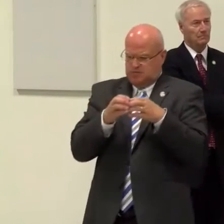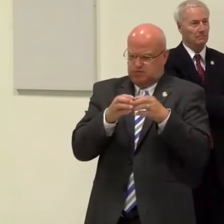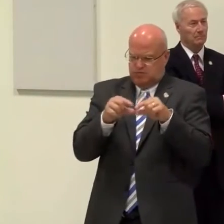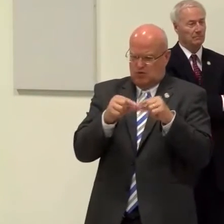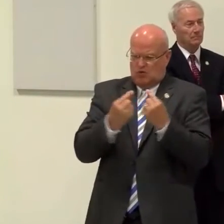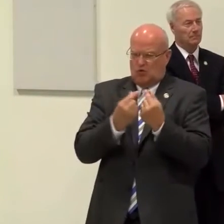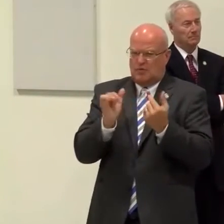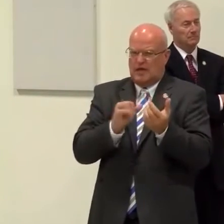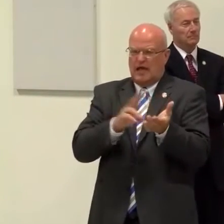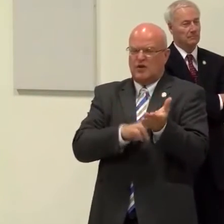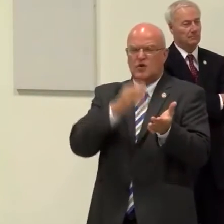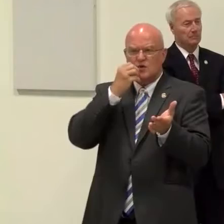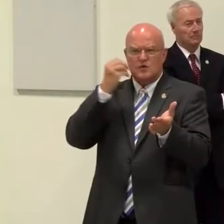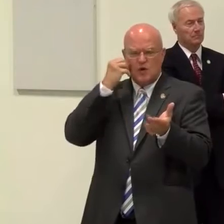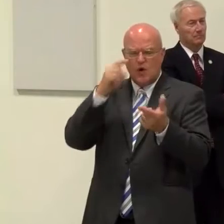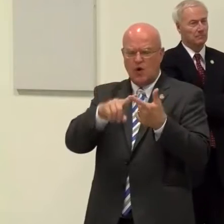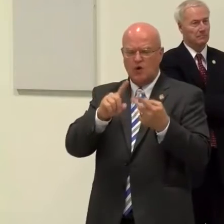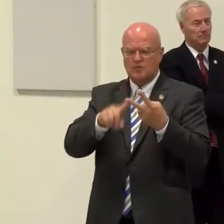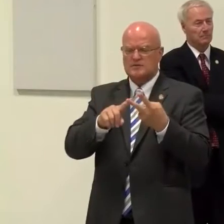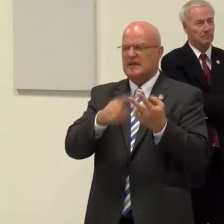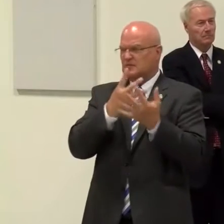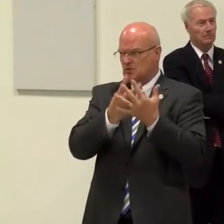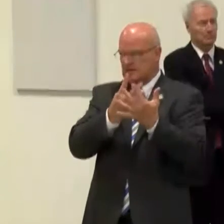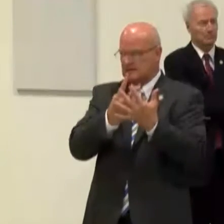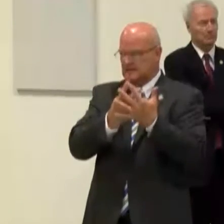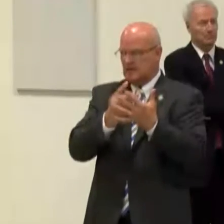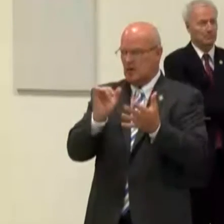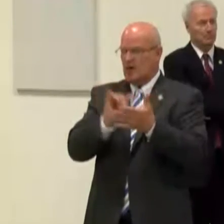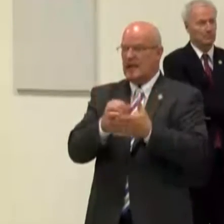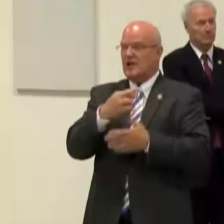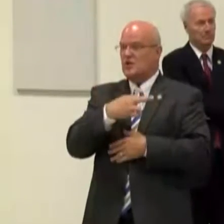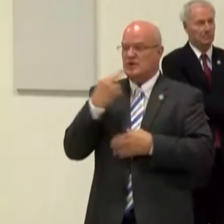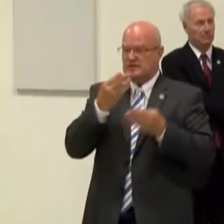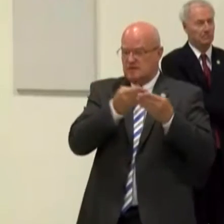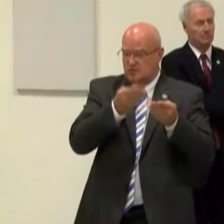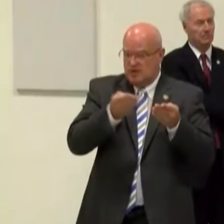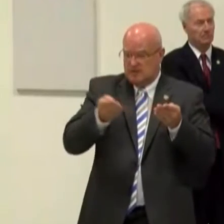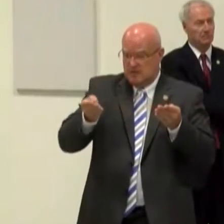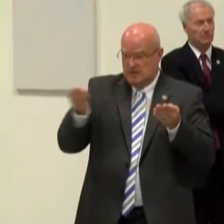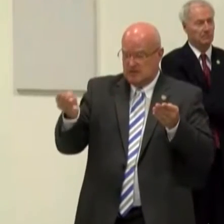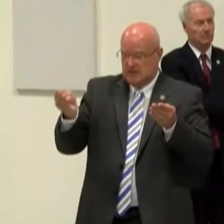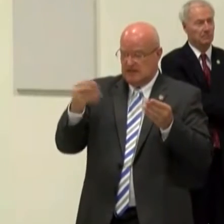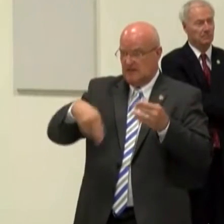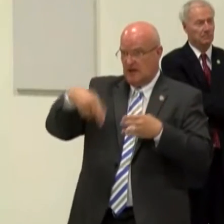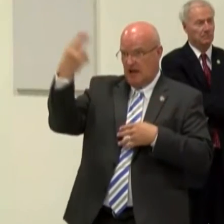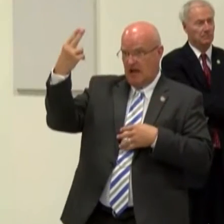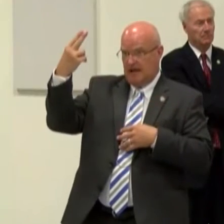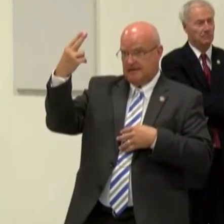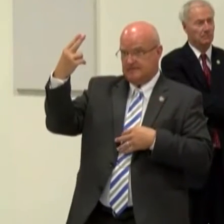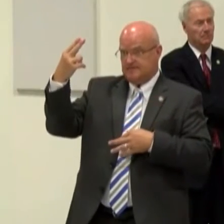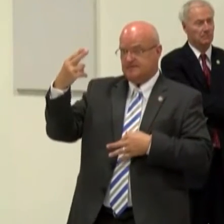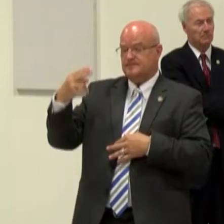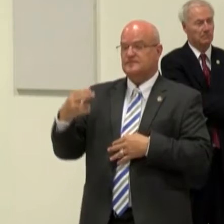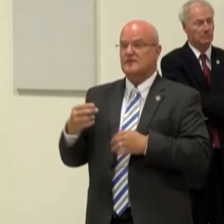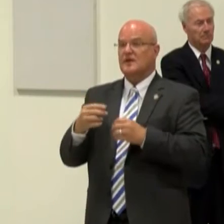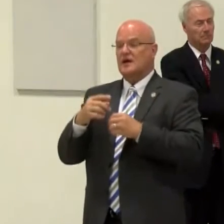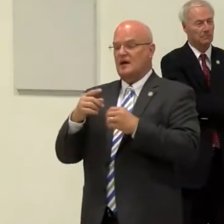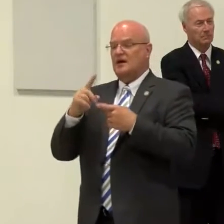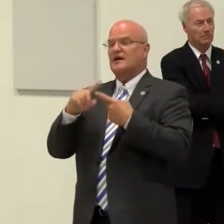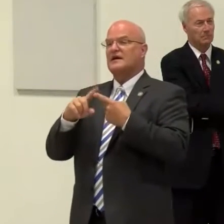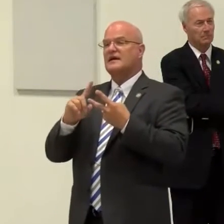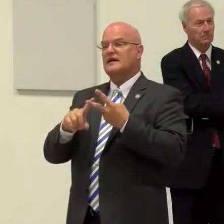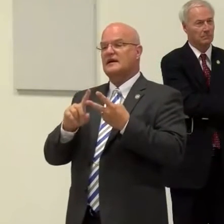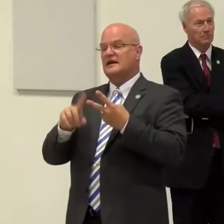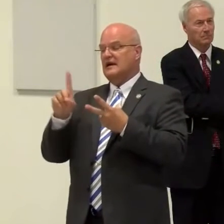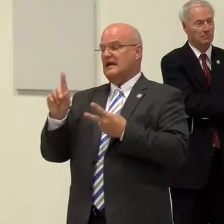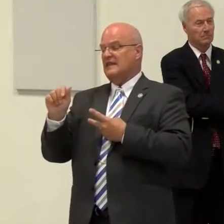settings like nursing homes and correctional facilities where that risk of transmission is extraordinarily high. With regard to the